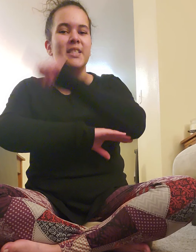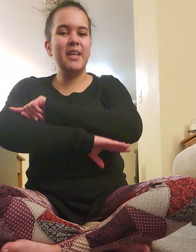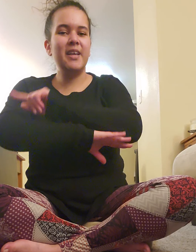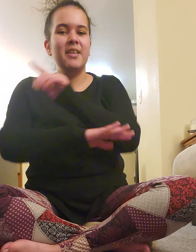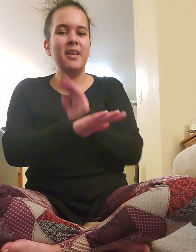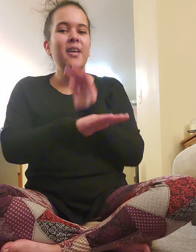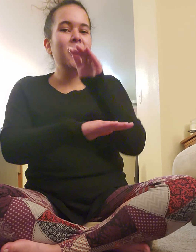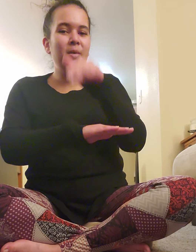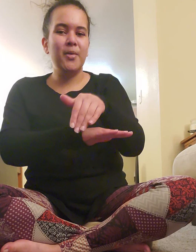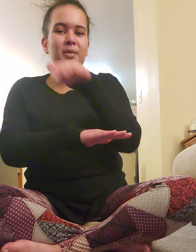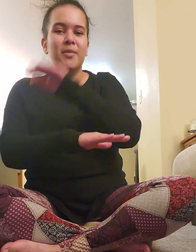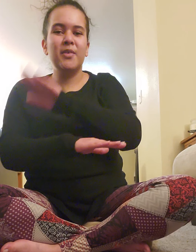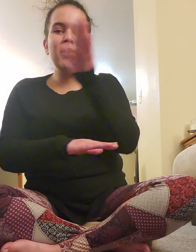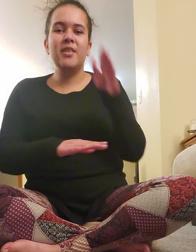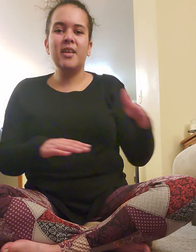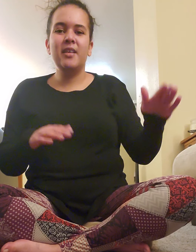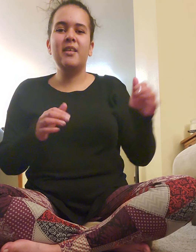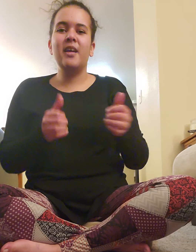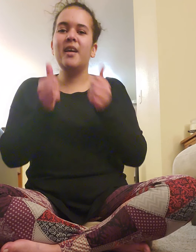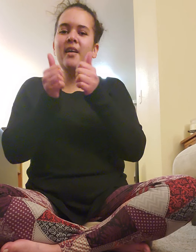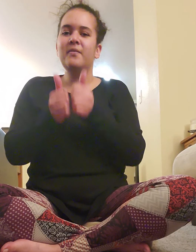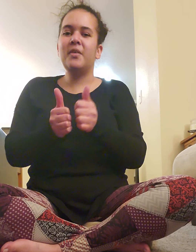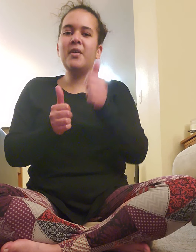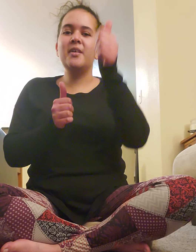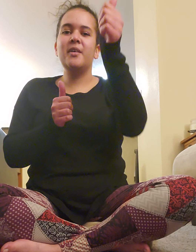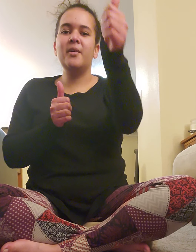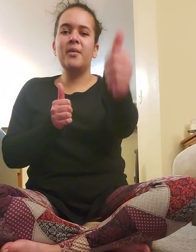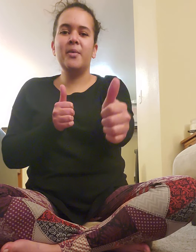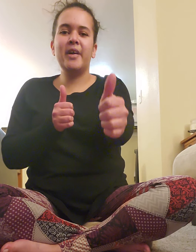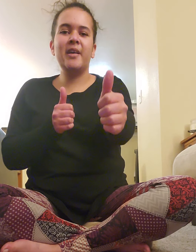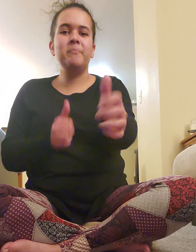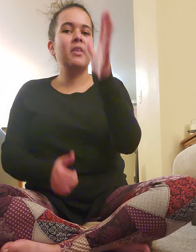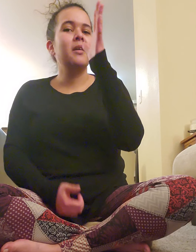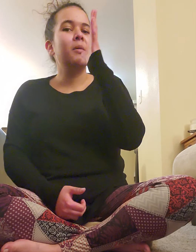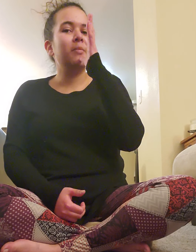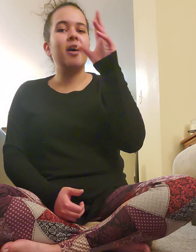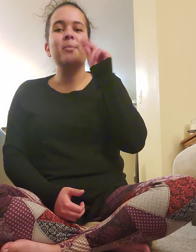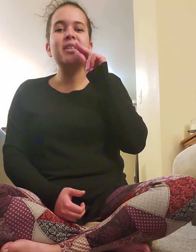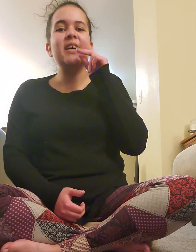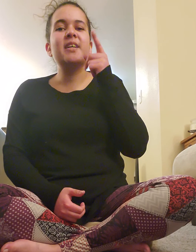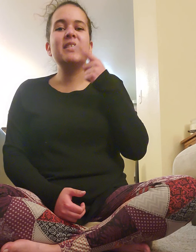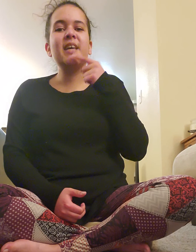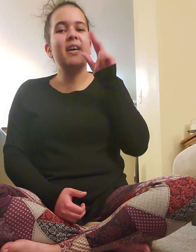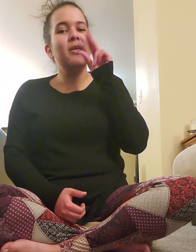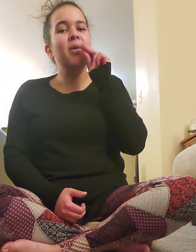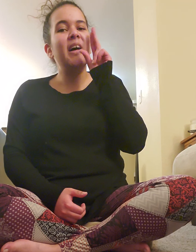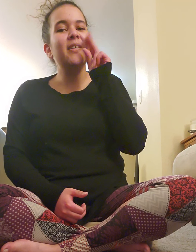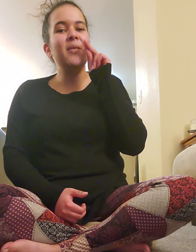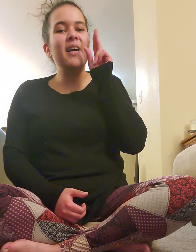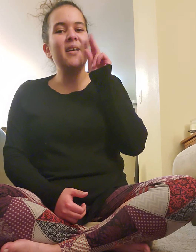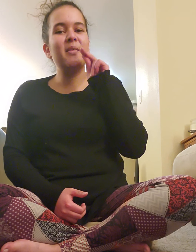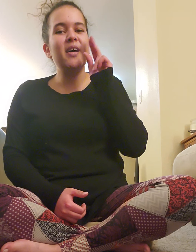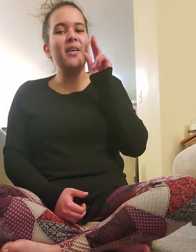day, over the hill and far away. Mama duck said quack, quack, quack,